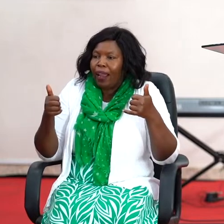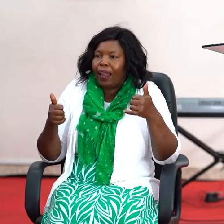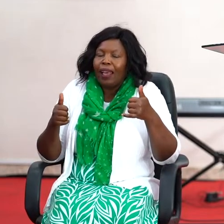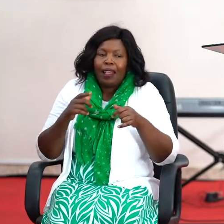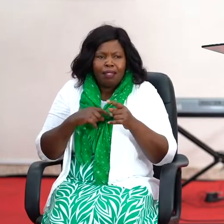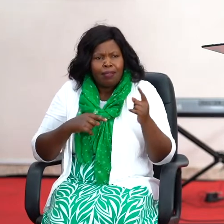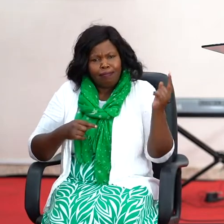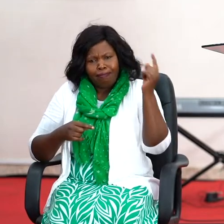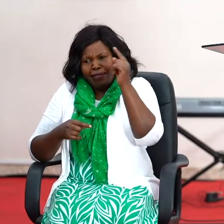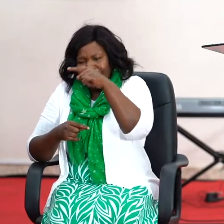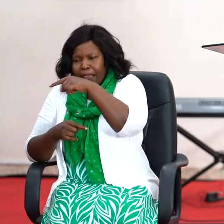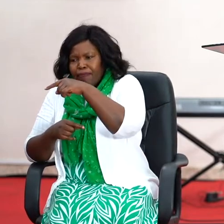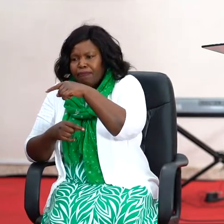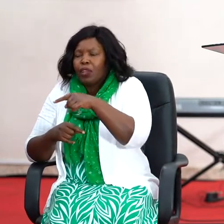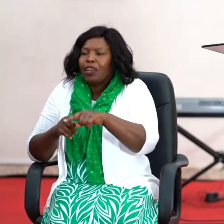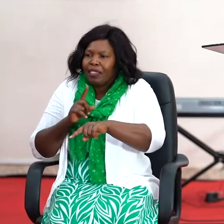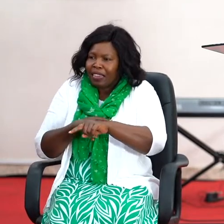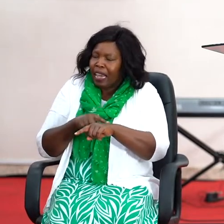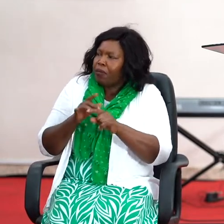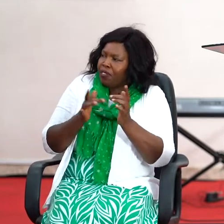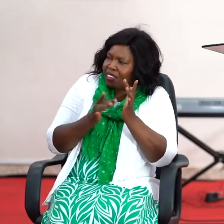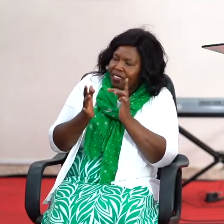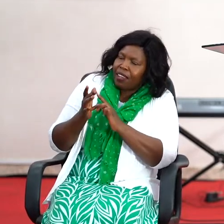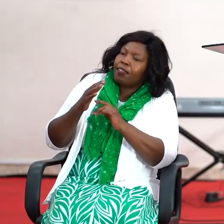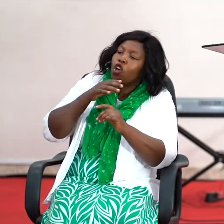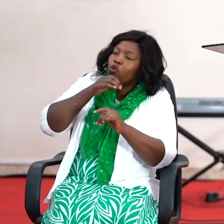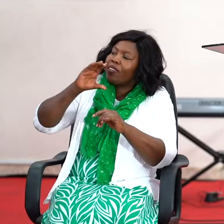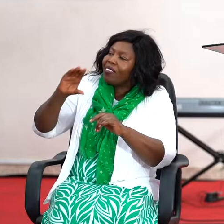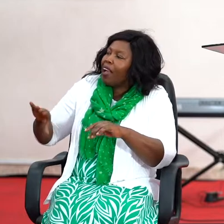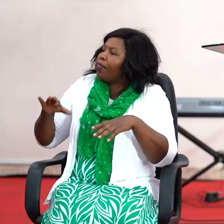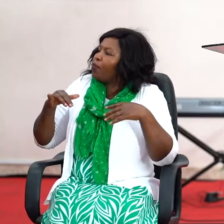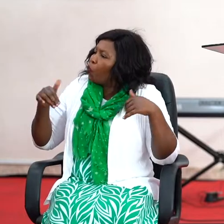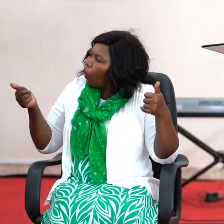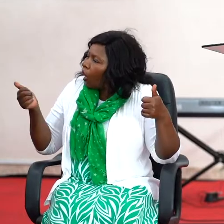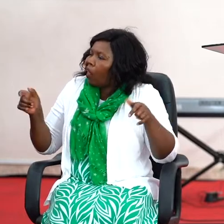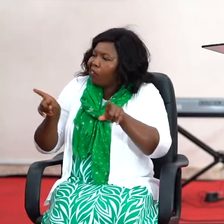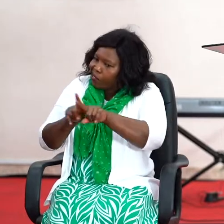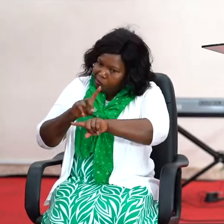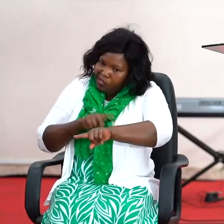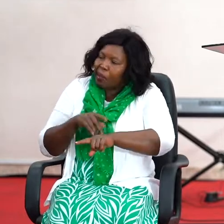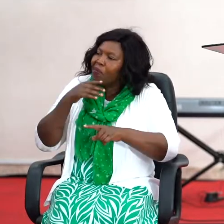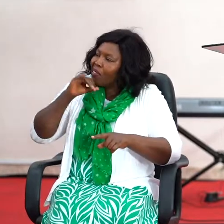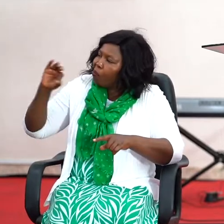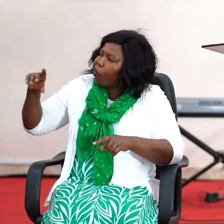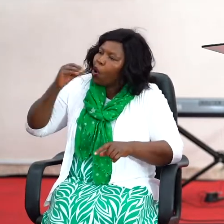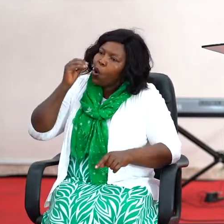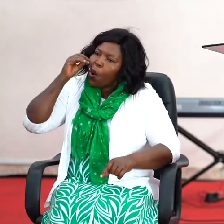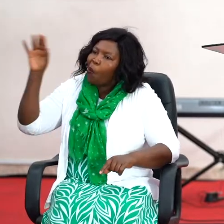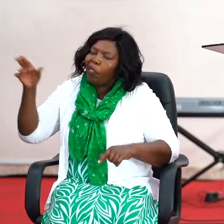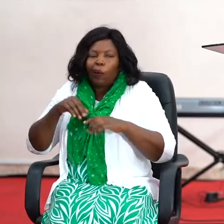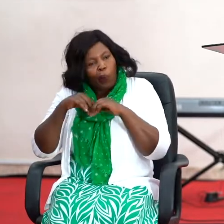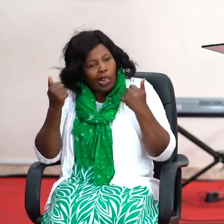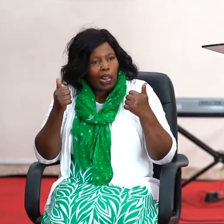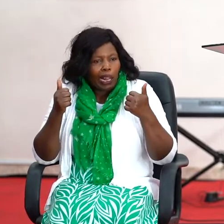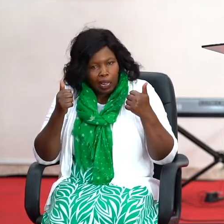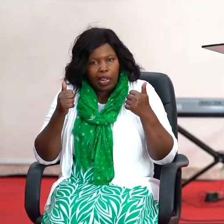this was the exact time which Jesus said to him, your son will live. And so him and all his house, they